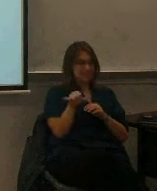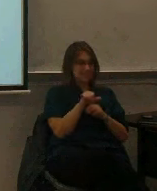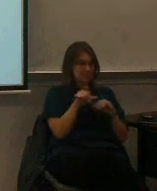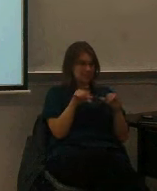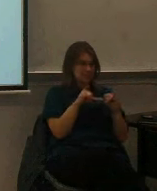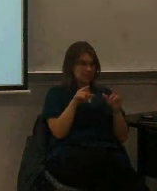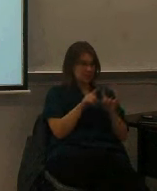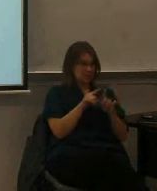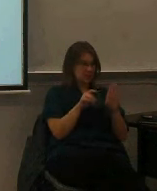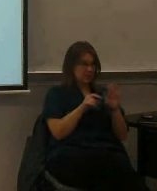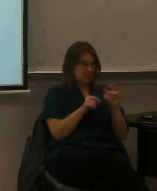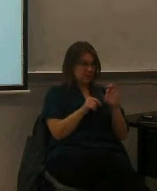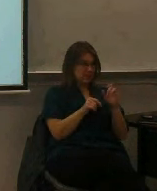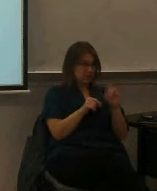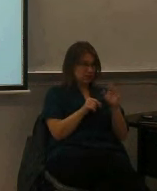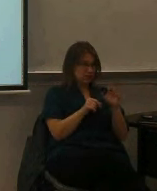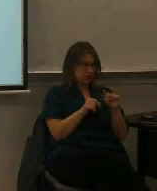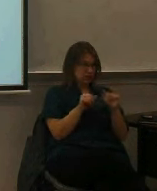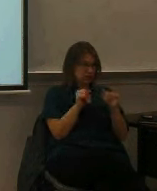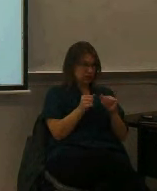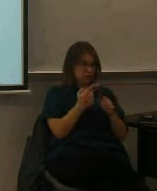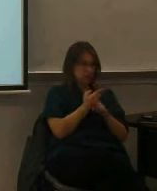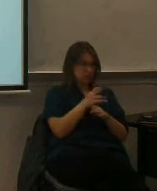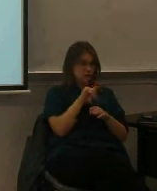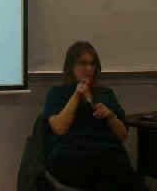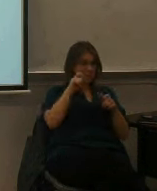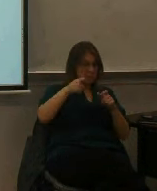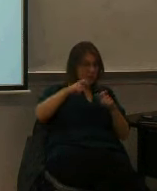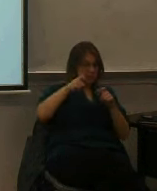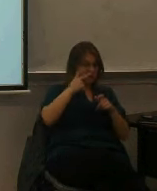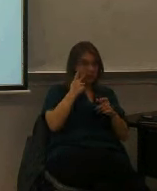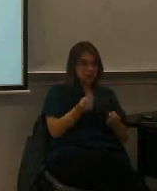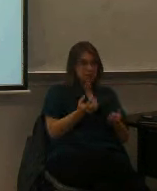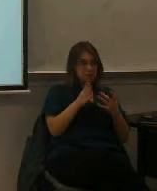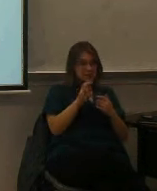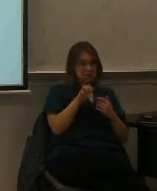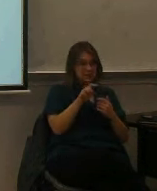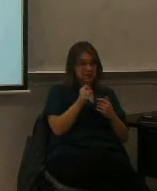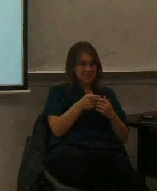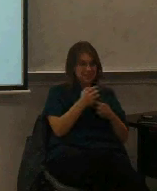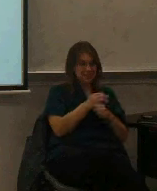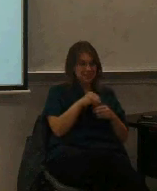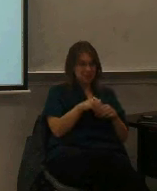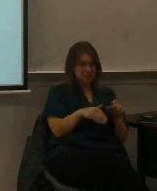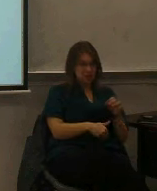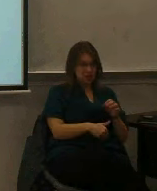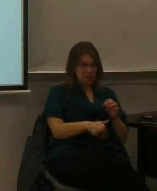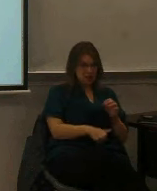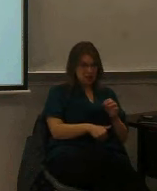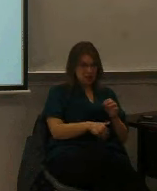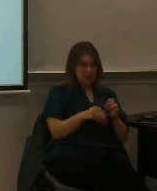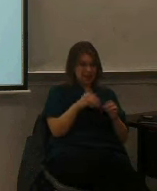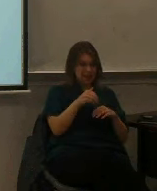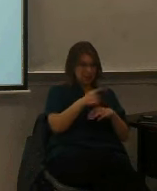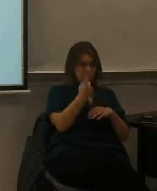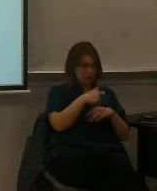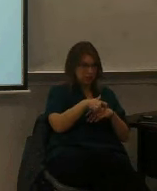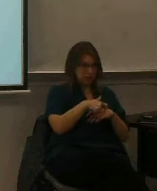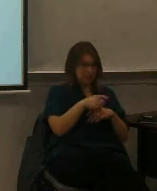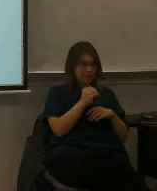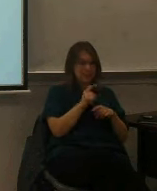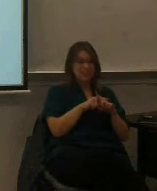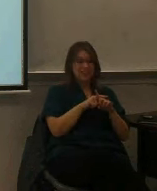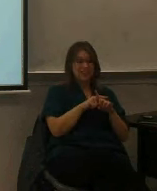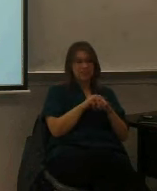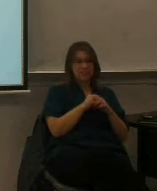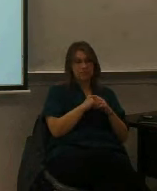as the bacteria. And so they can use a fluorescent microscope to see how many beads they get in their gut over unit time. And even